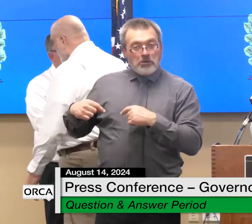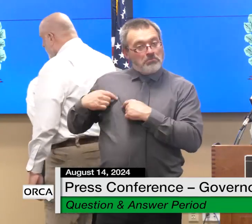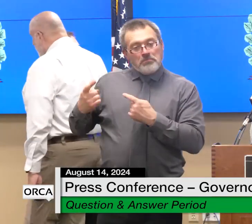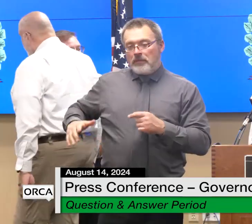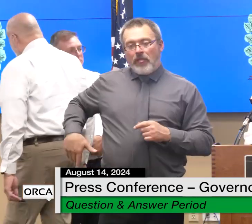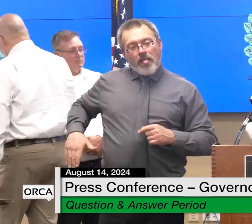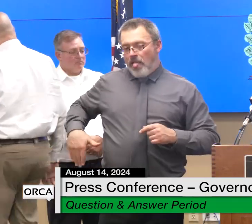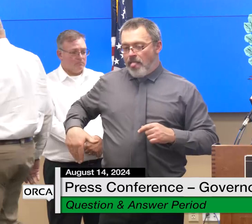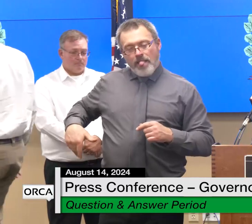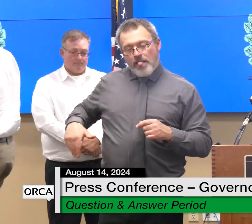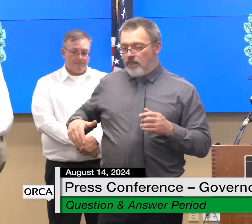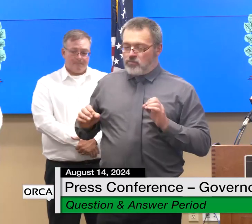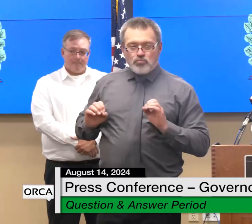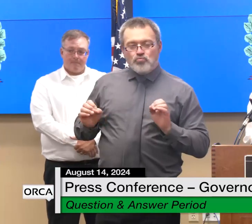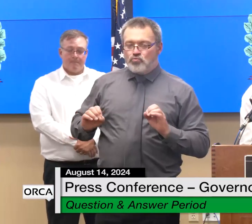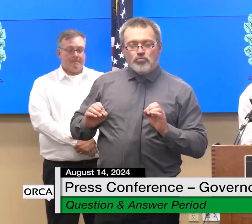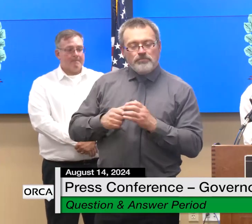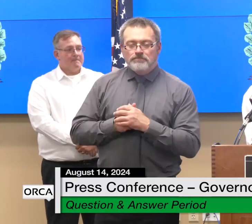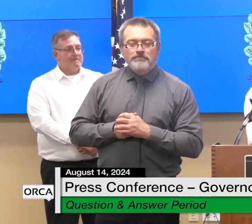Lexi, Vermont Public.